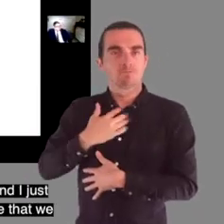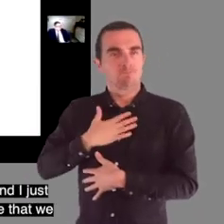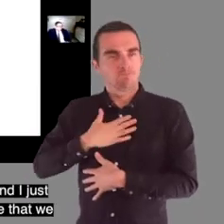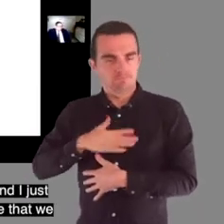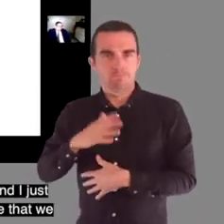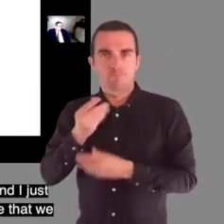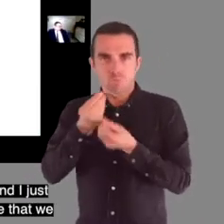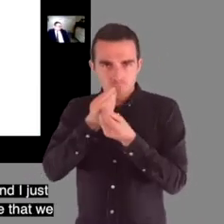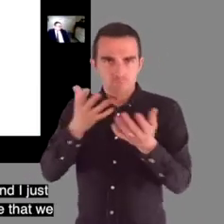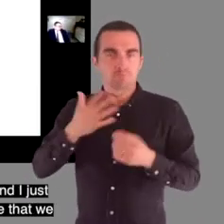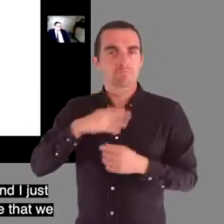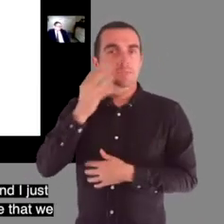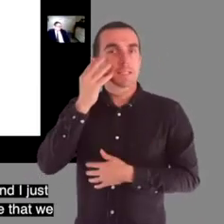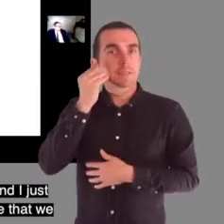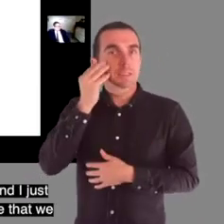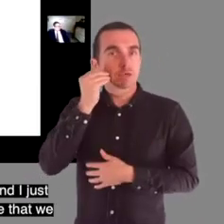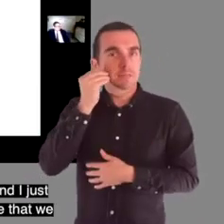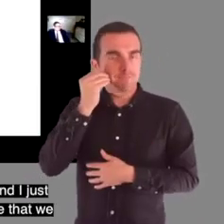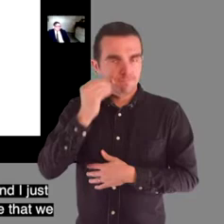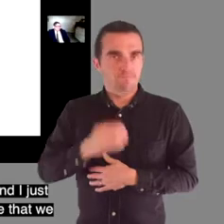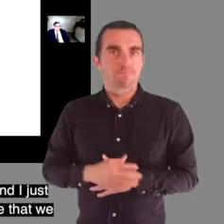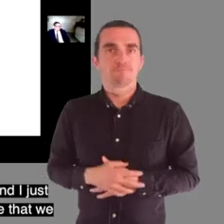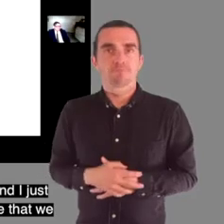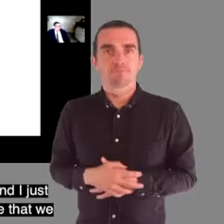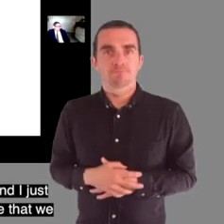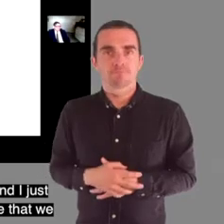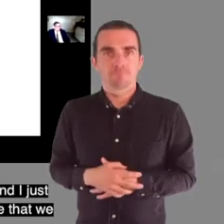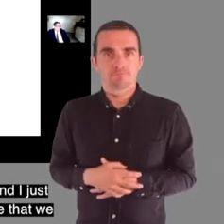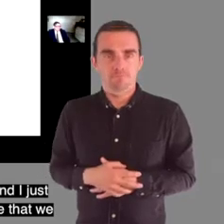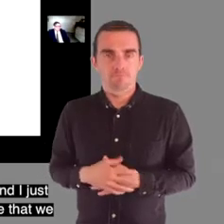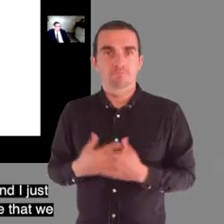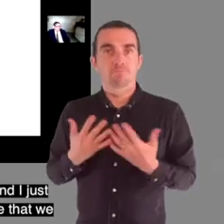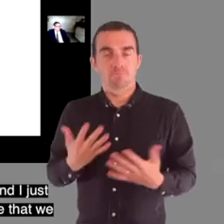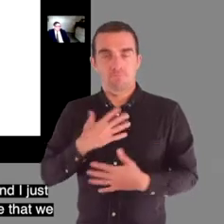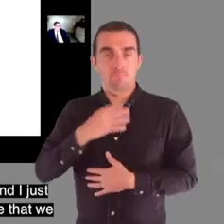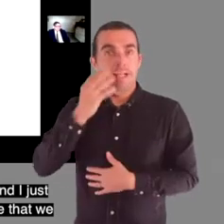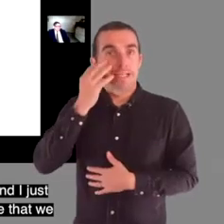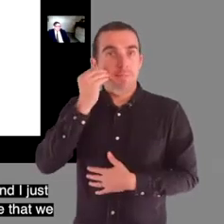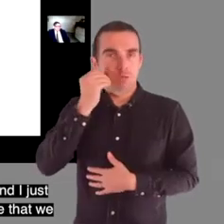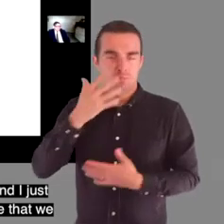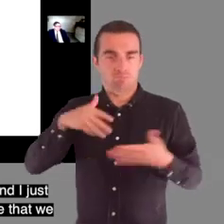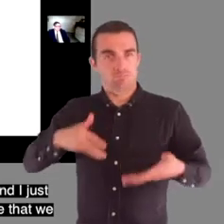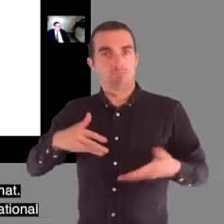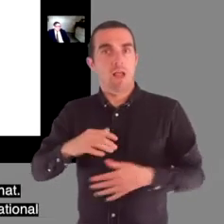influencing government, and I just wanted to share some experience that we've had here in Canada about that.